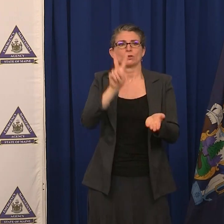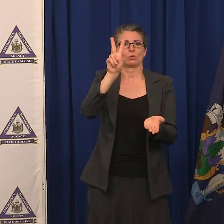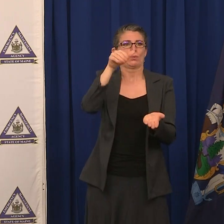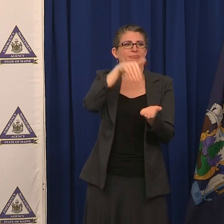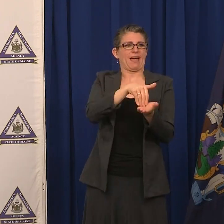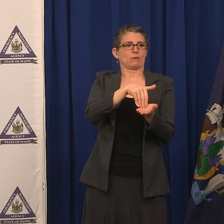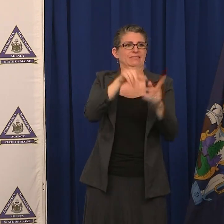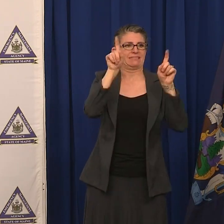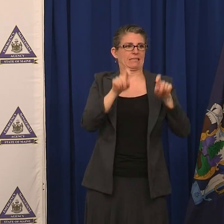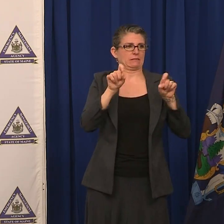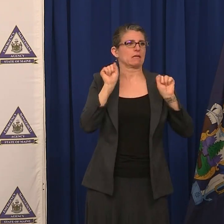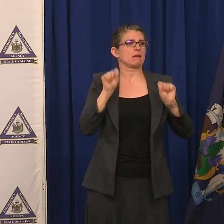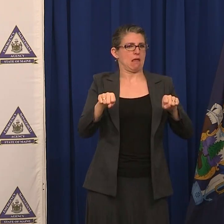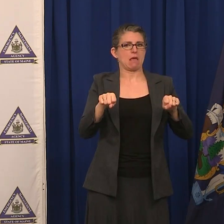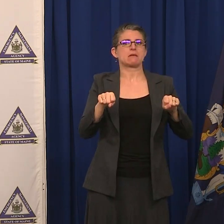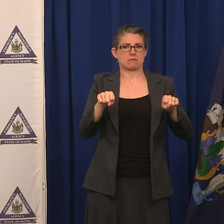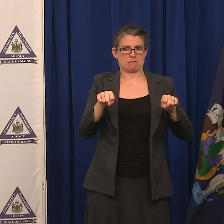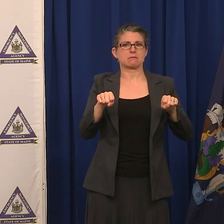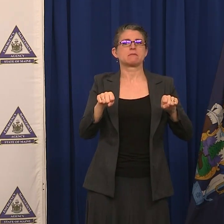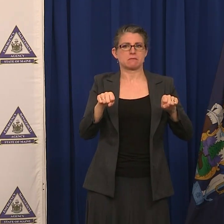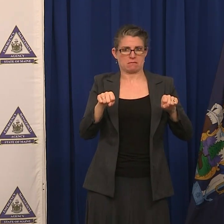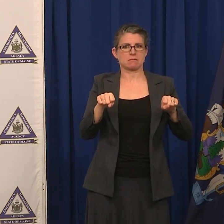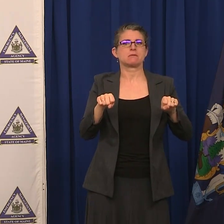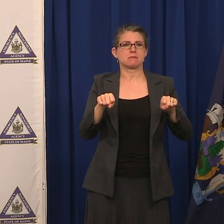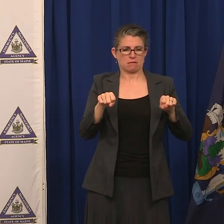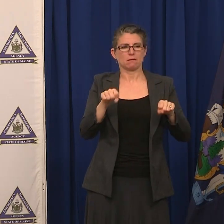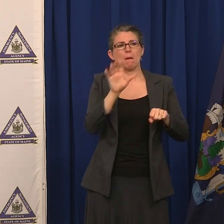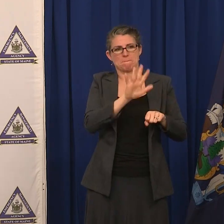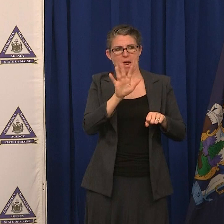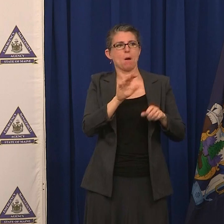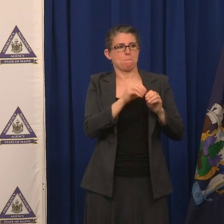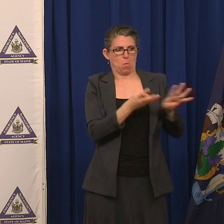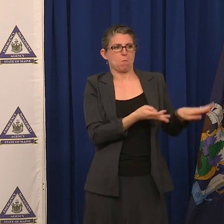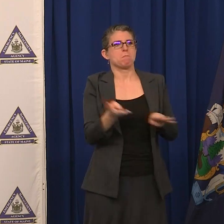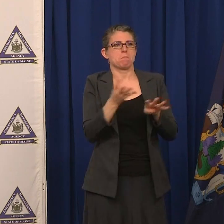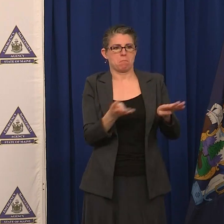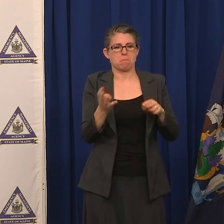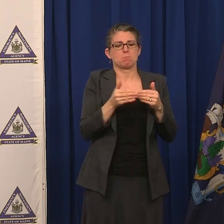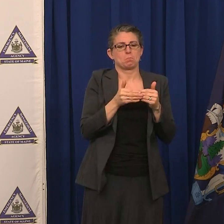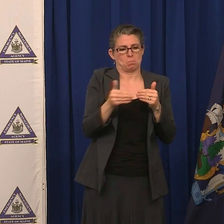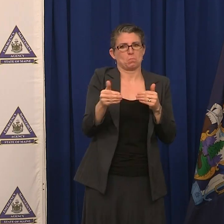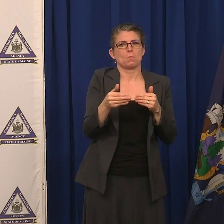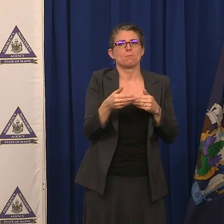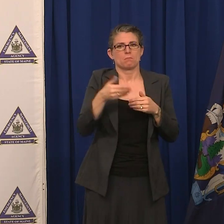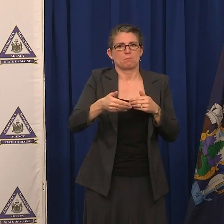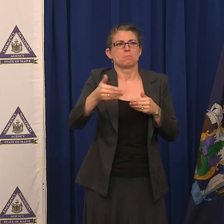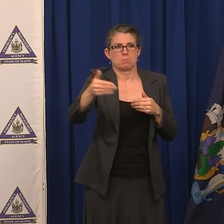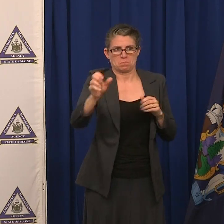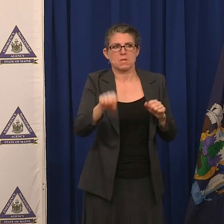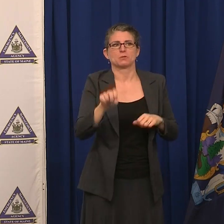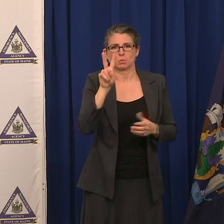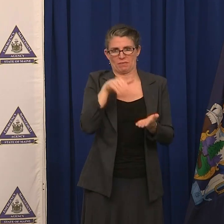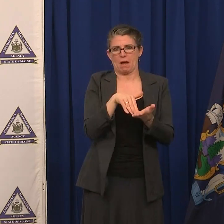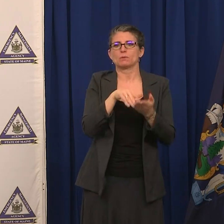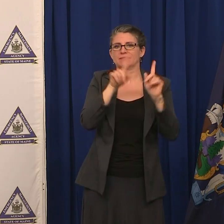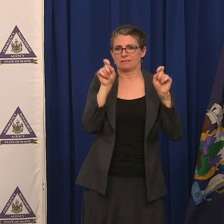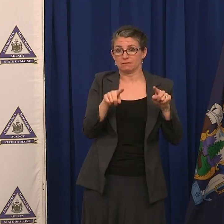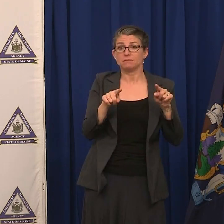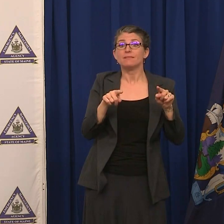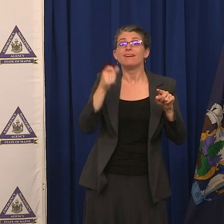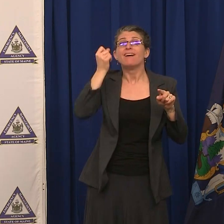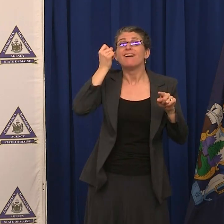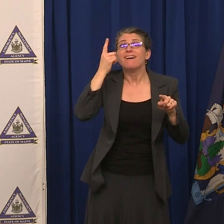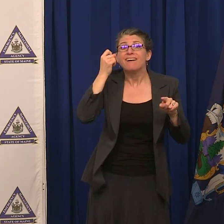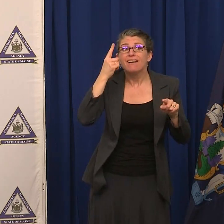a very approximate number. Again, it's a lot like baking, where you've got a lot of ingredients and a lot of pieces of